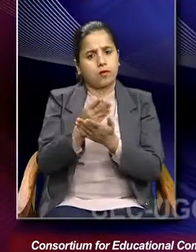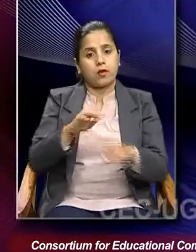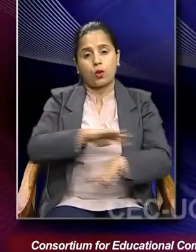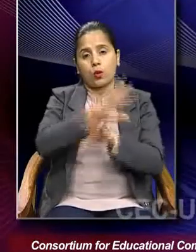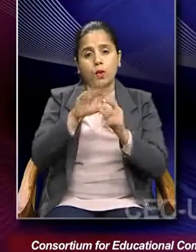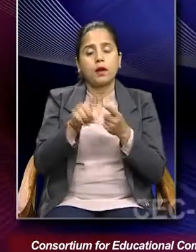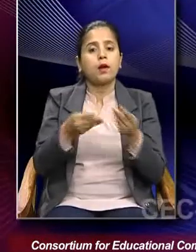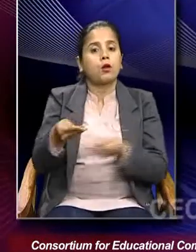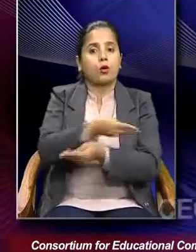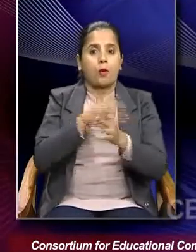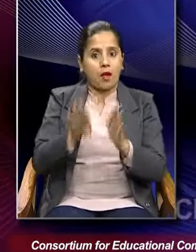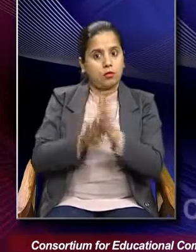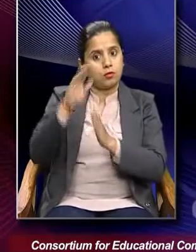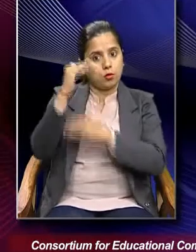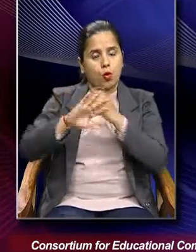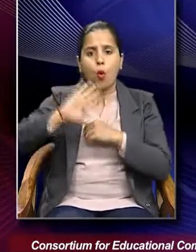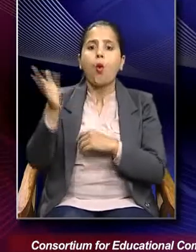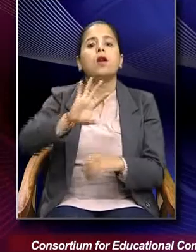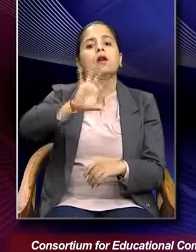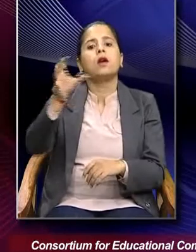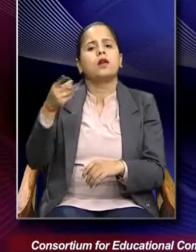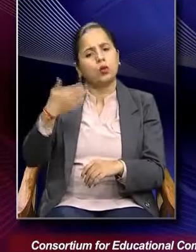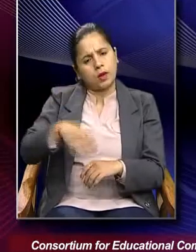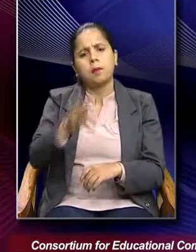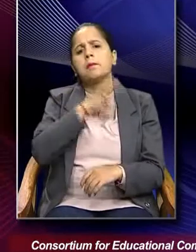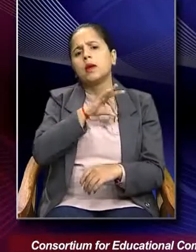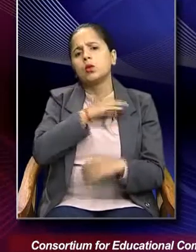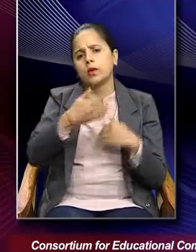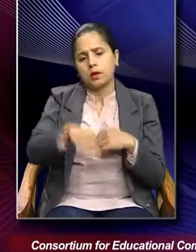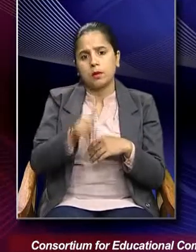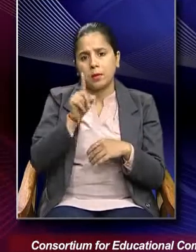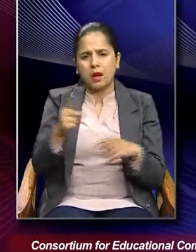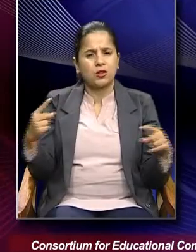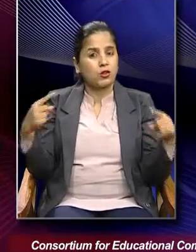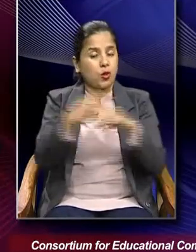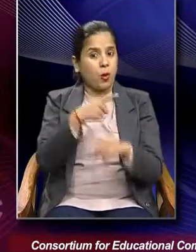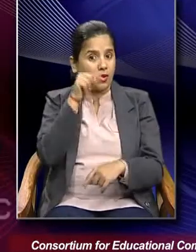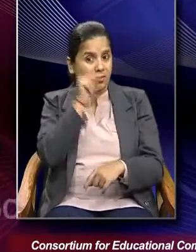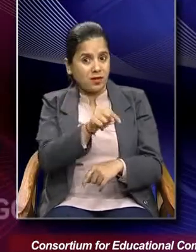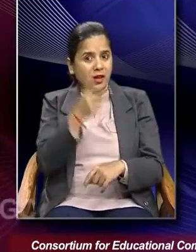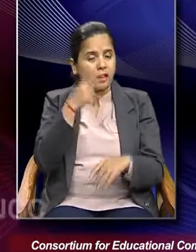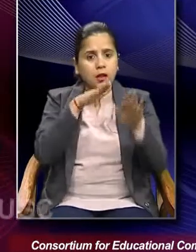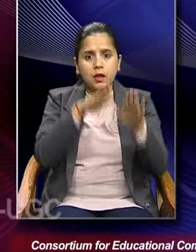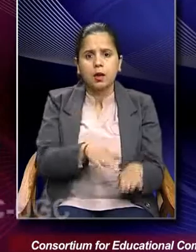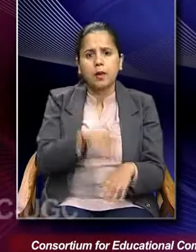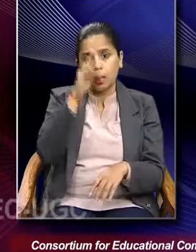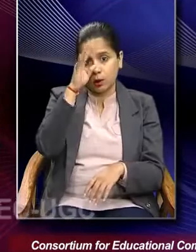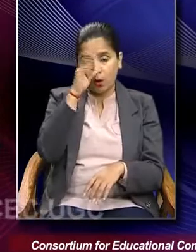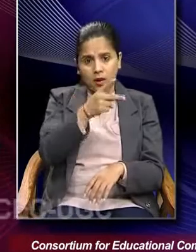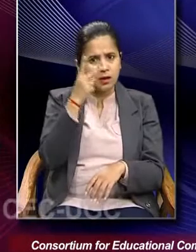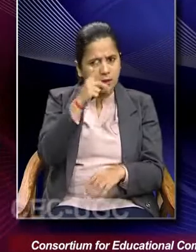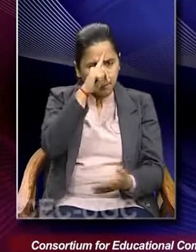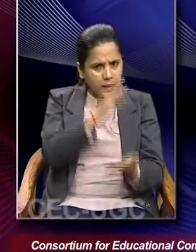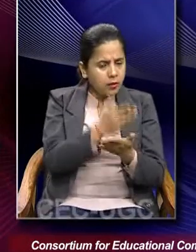economic growth, then all the countries will get the benefit of it. Contrary to that, dependency theorists believe